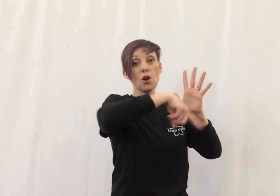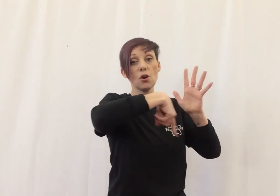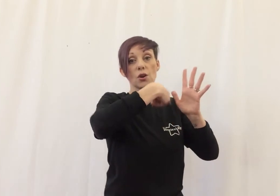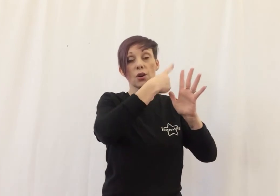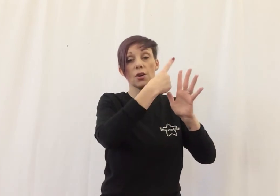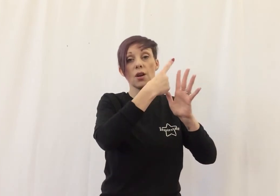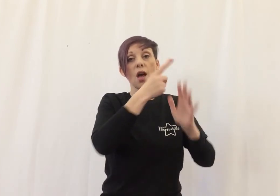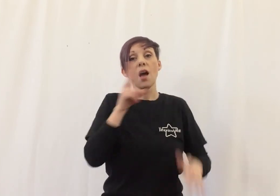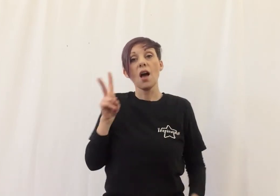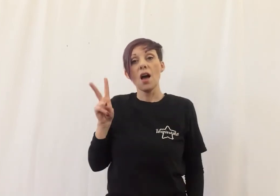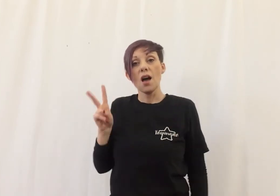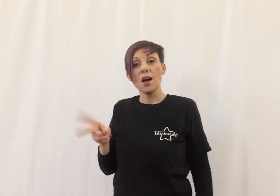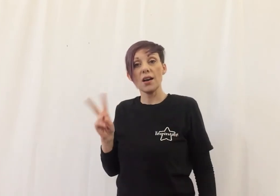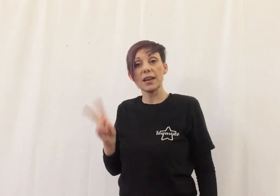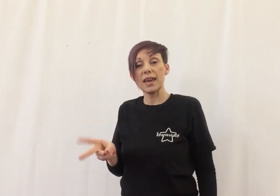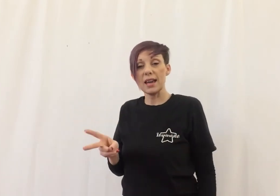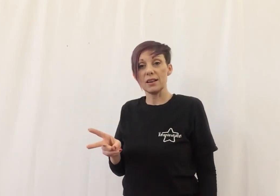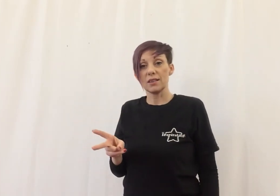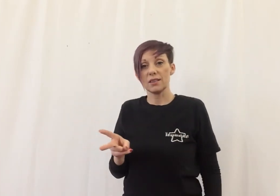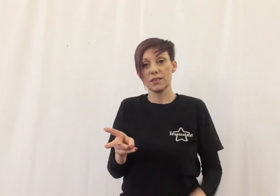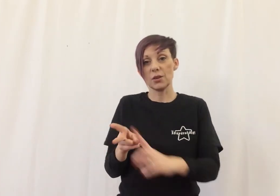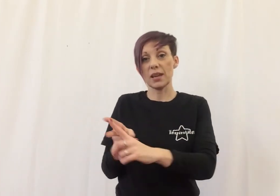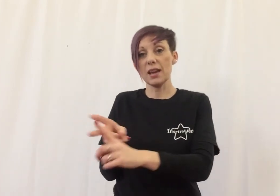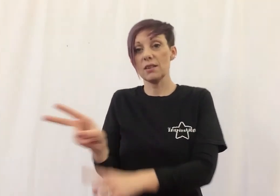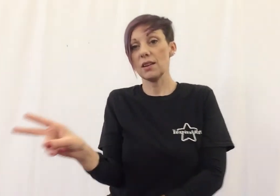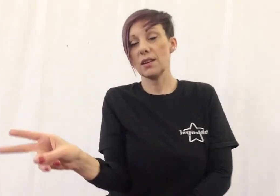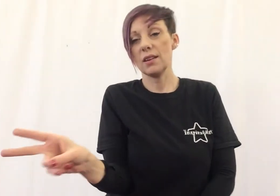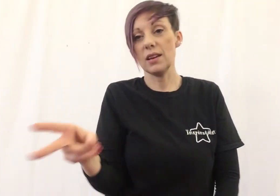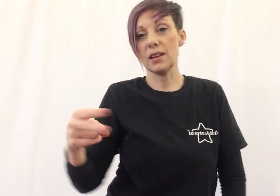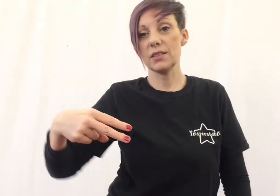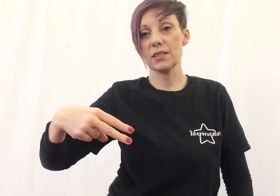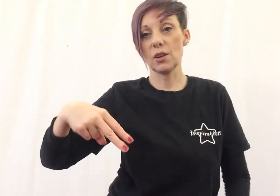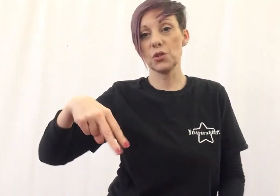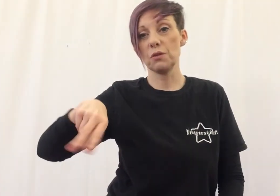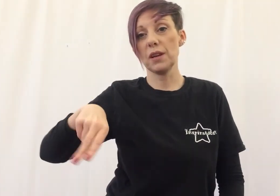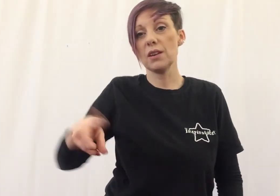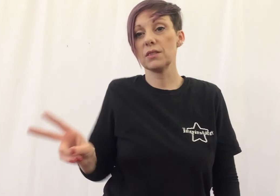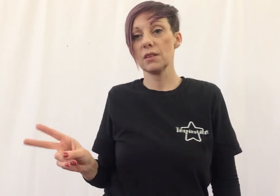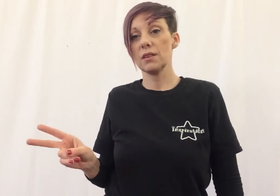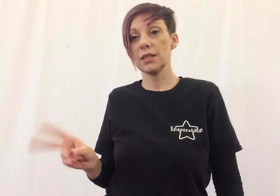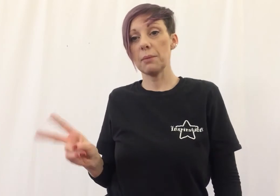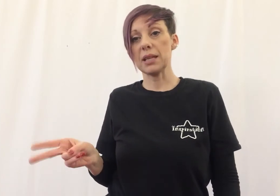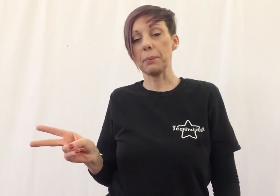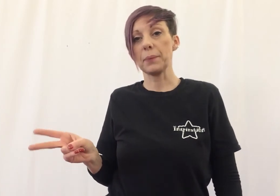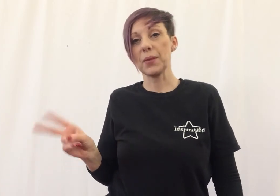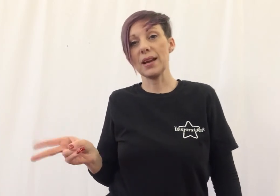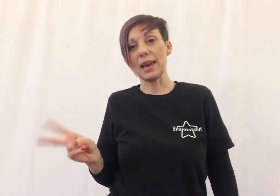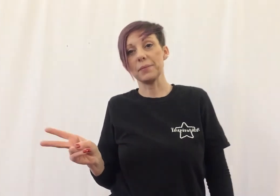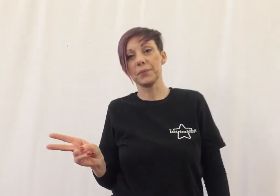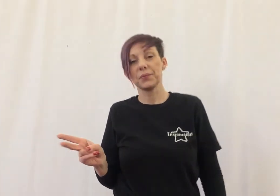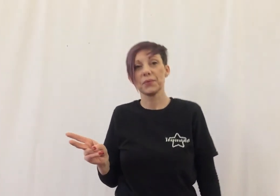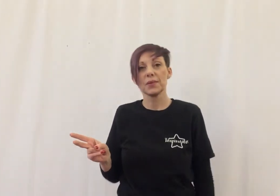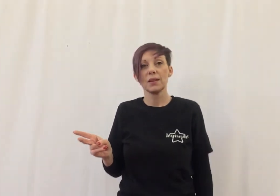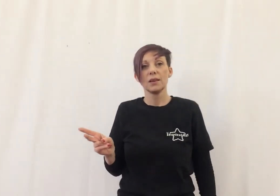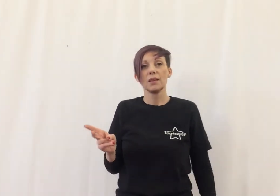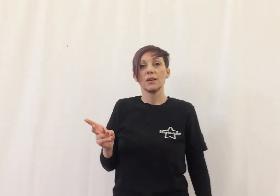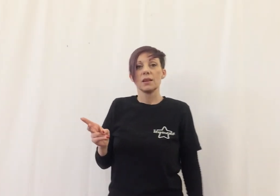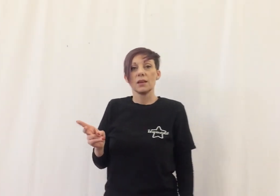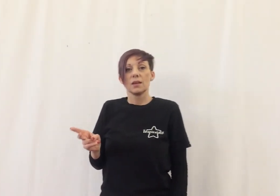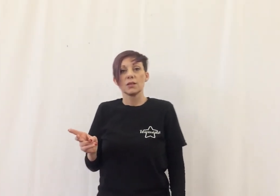clock again. So again is those 2 fingers, tap, tap, again. So